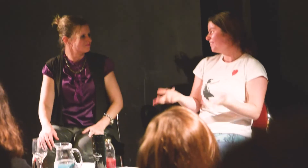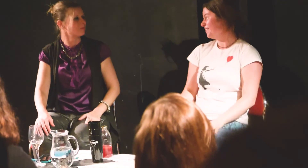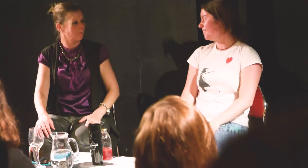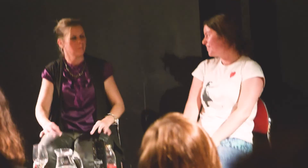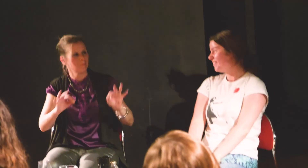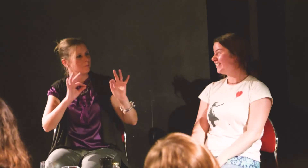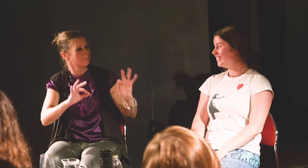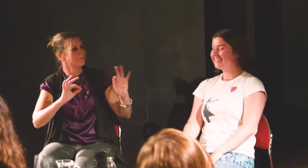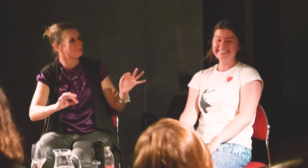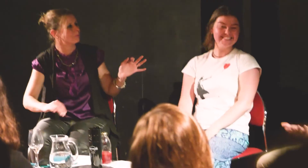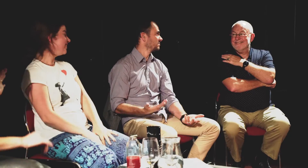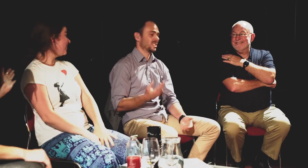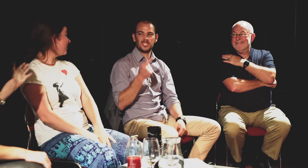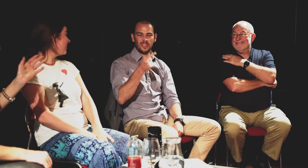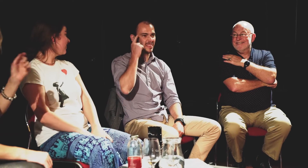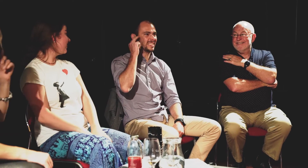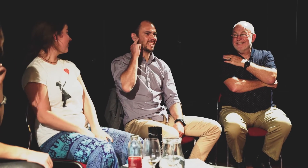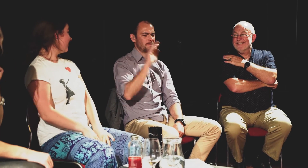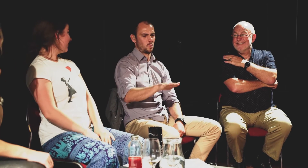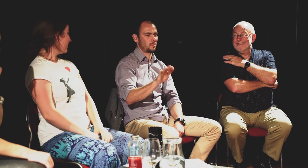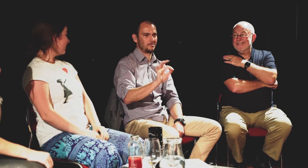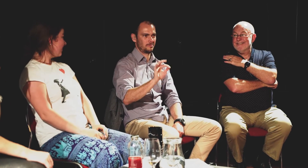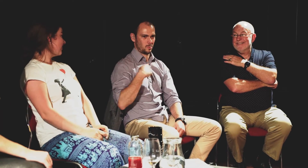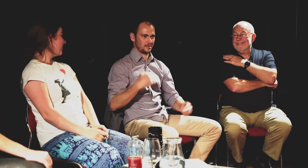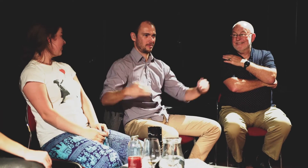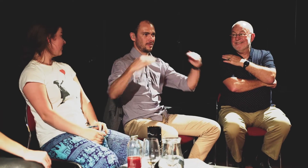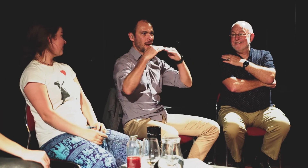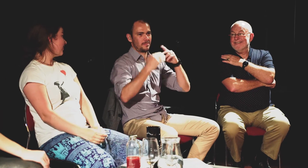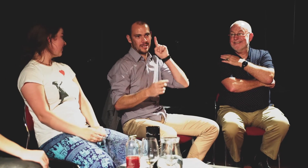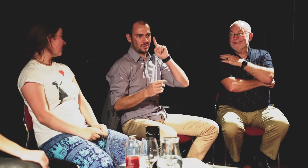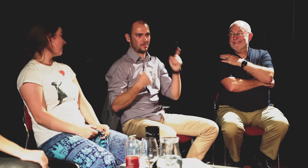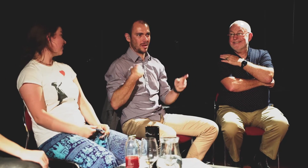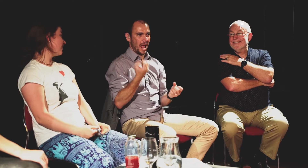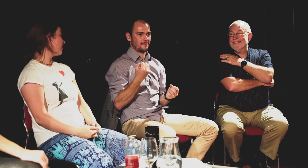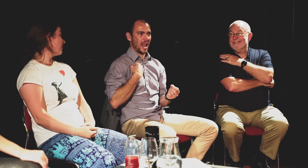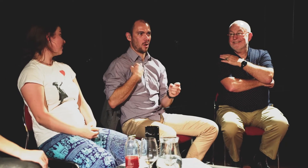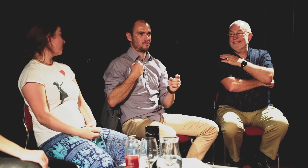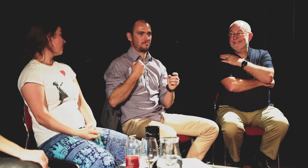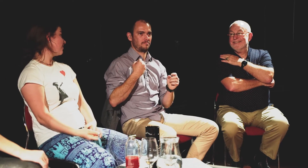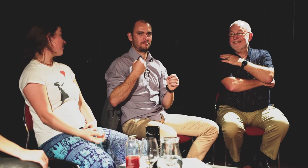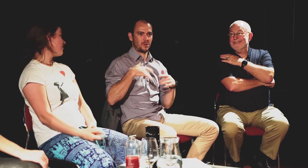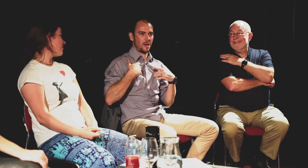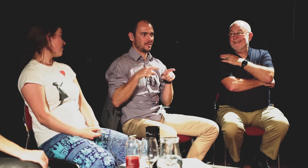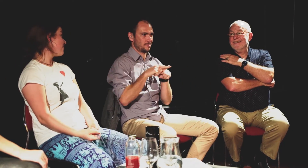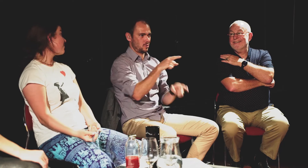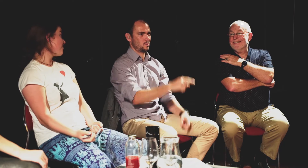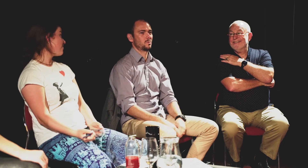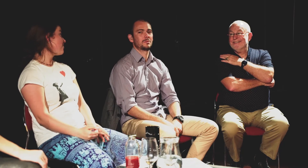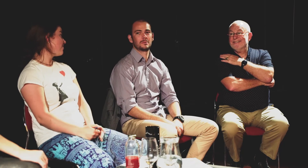as contributors, not a burden to society. Just don't think, oh, you know, poor them, they're deaf. You know, we're the same as a hearing person. I'm the